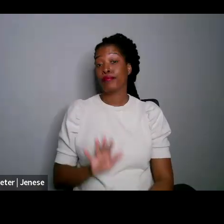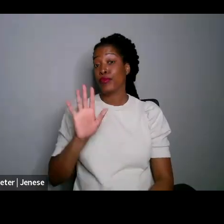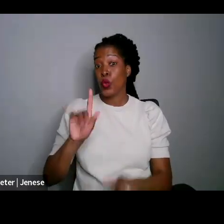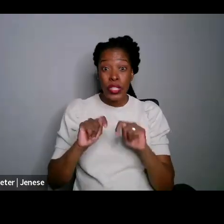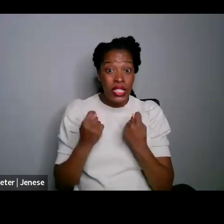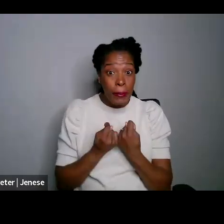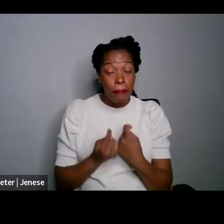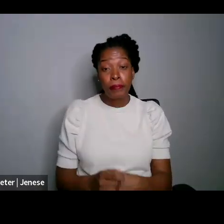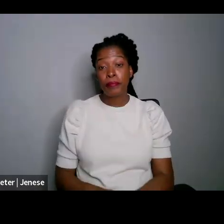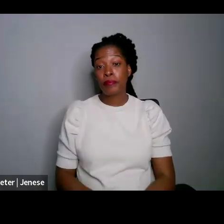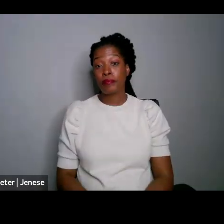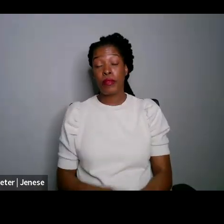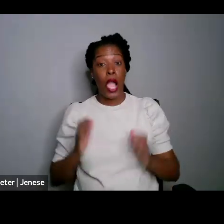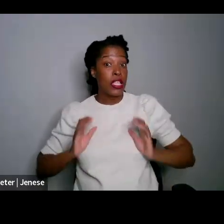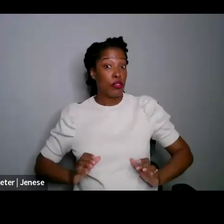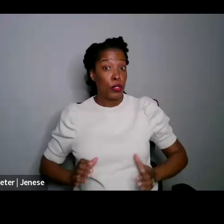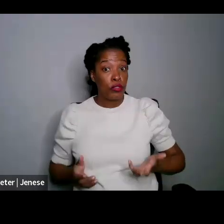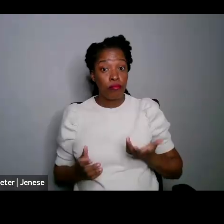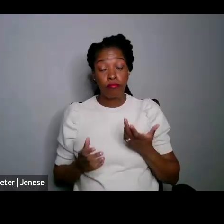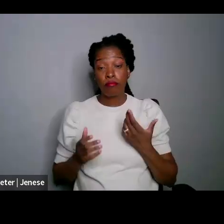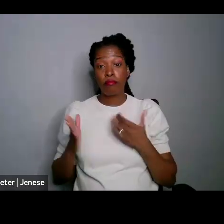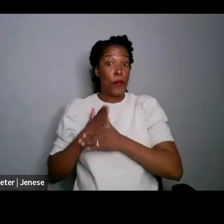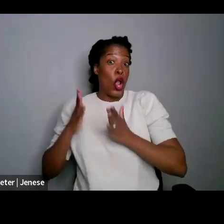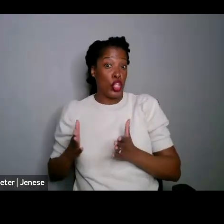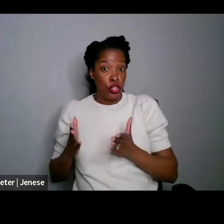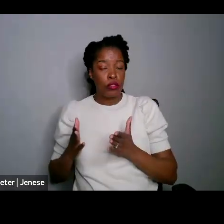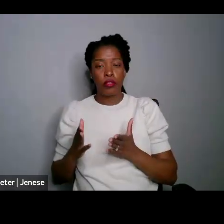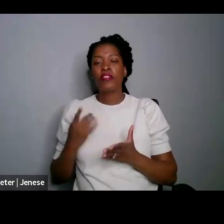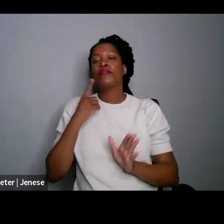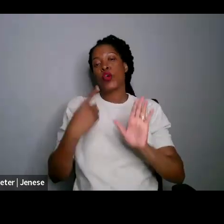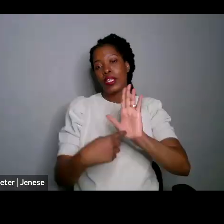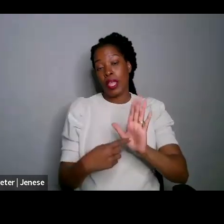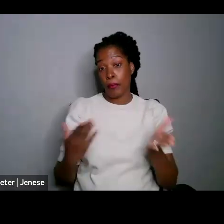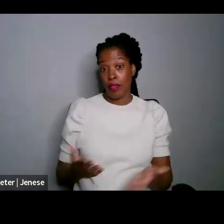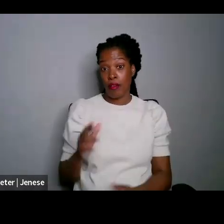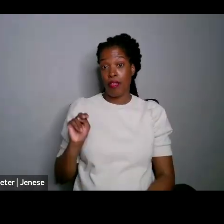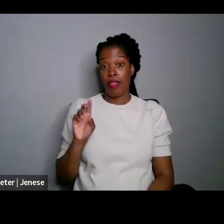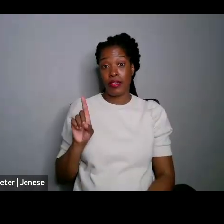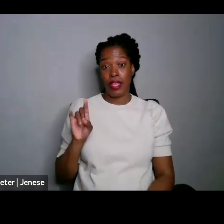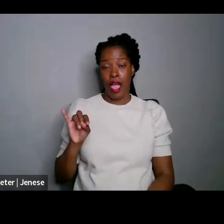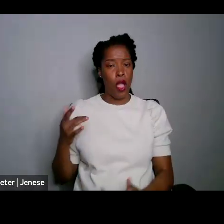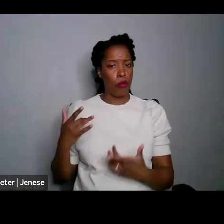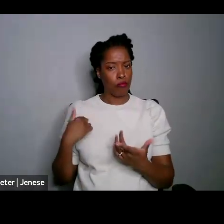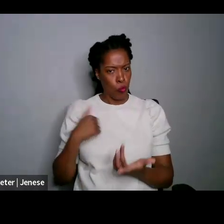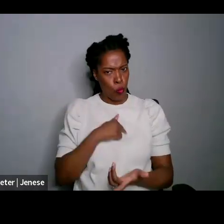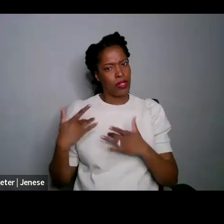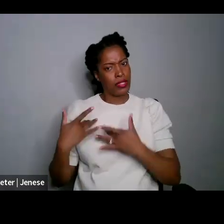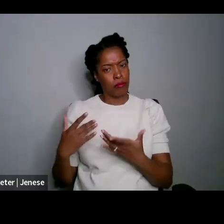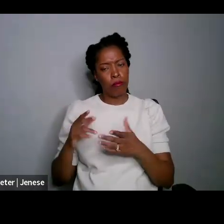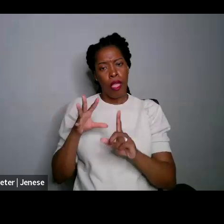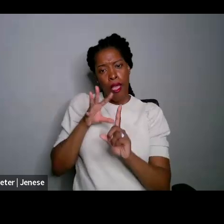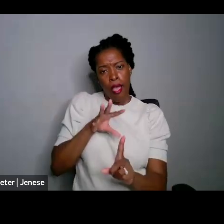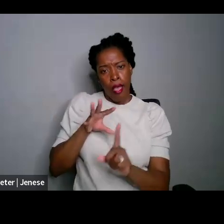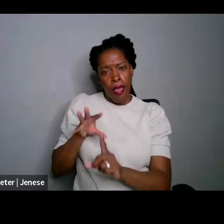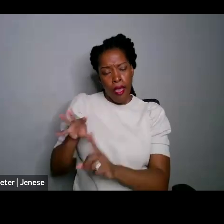partners. For example, here at NDI, we regularly like to highlight small business owners and individuals whose work aligns with